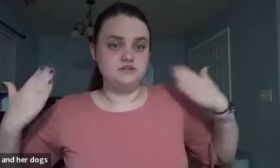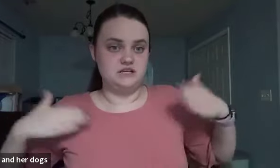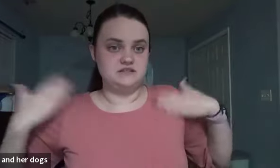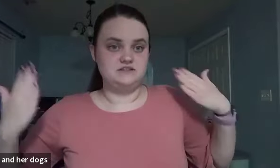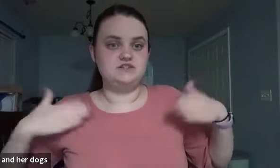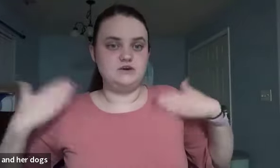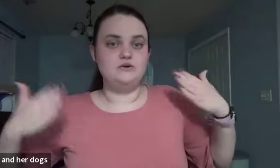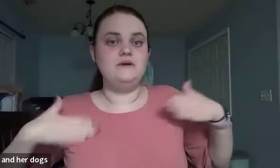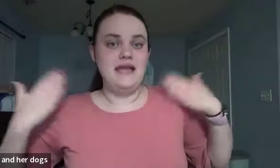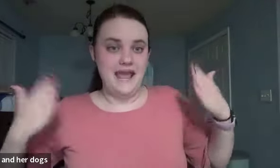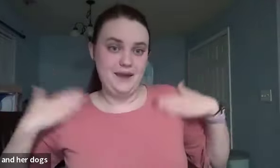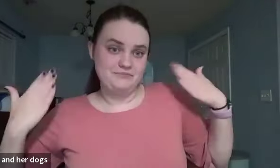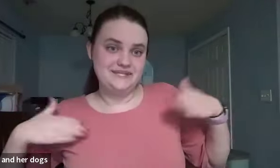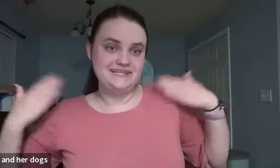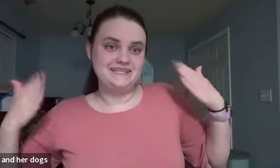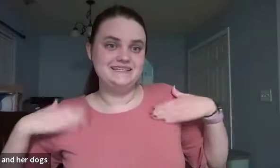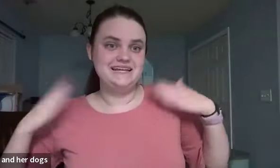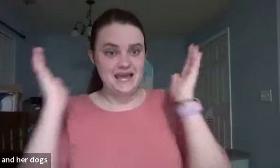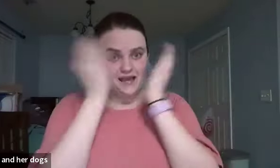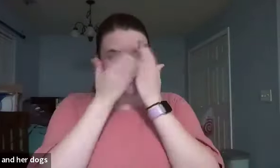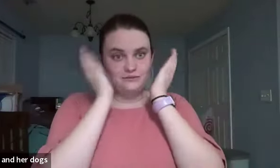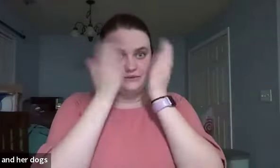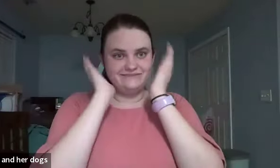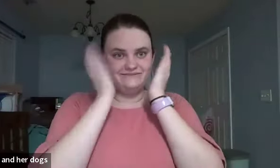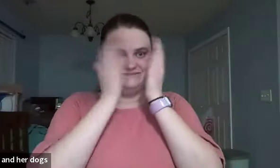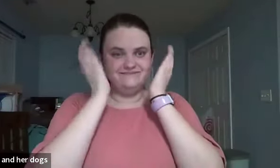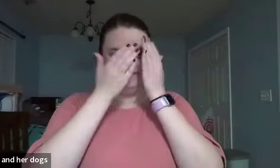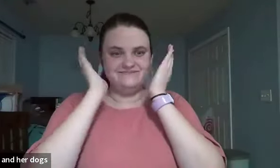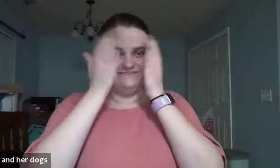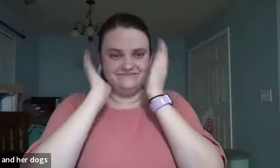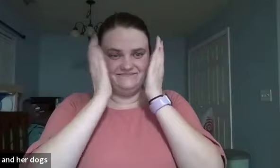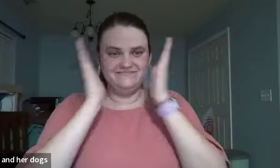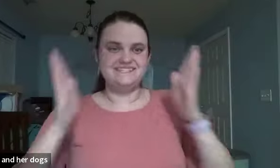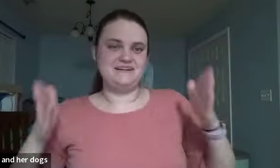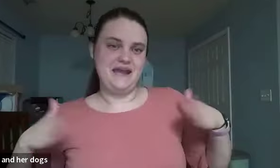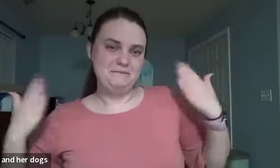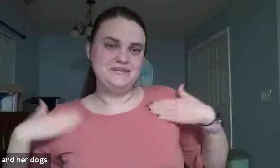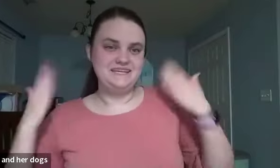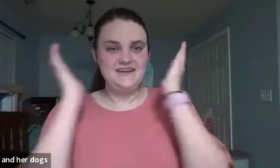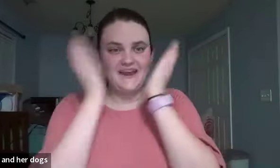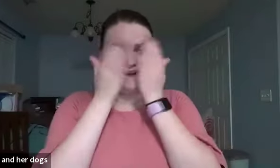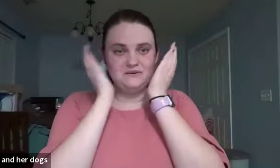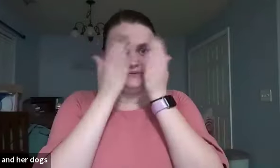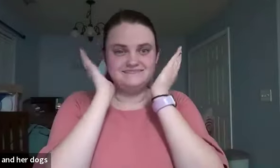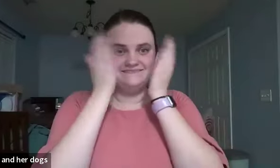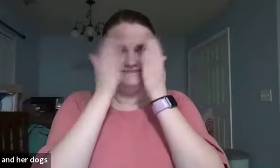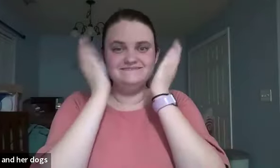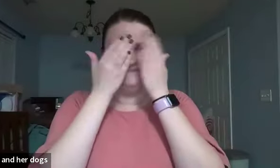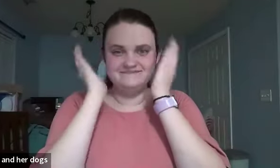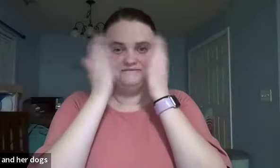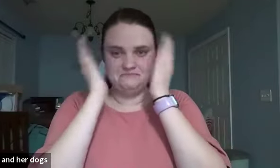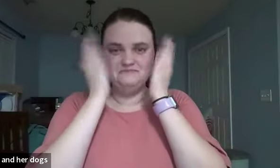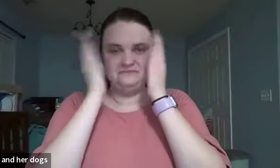your chest. So happy Halloween. So happy Halloween.